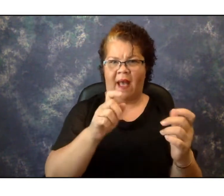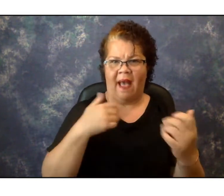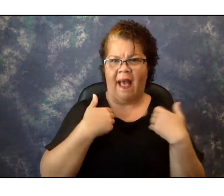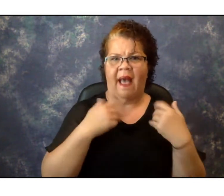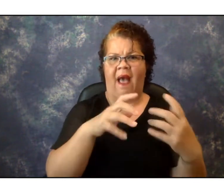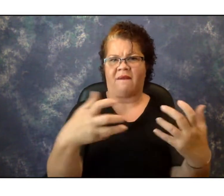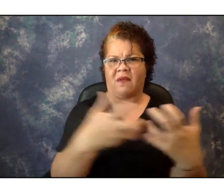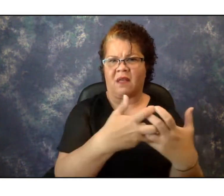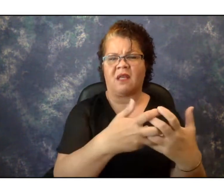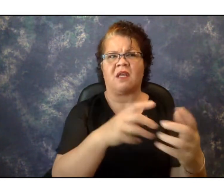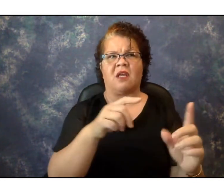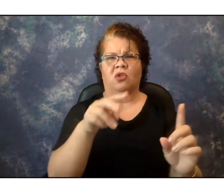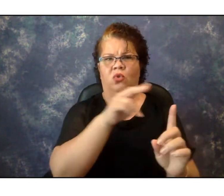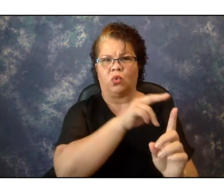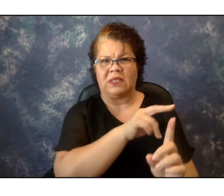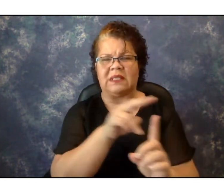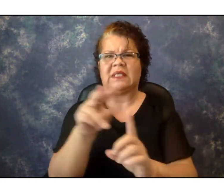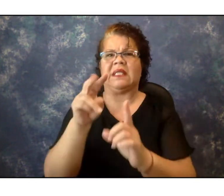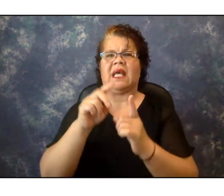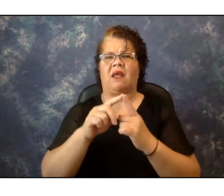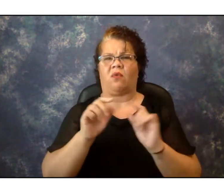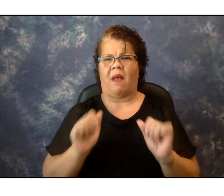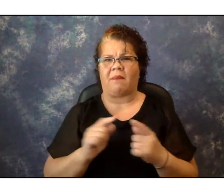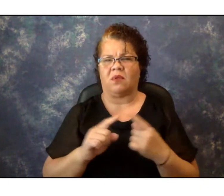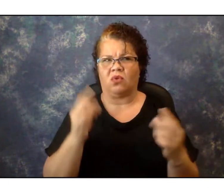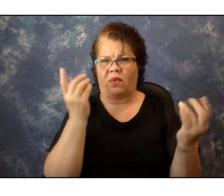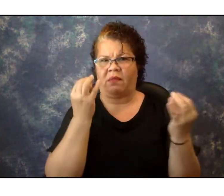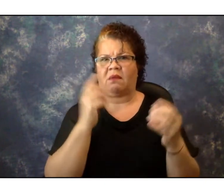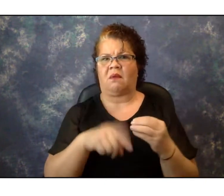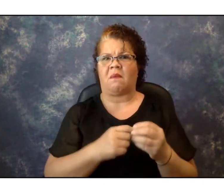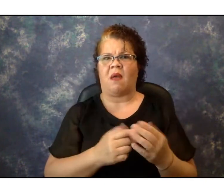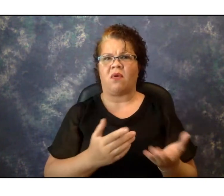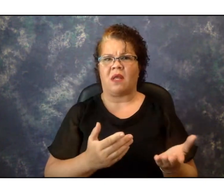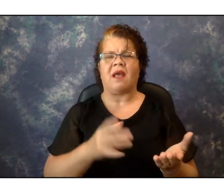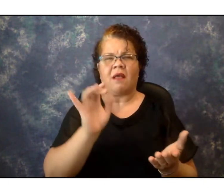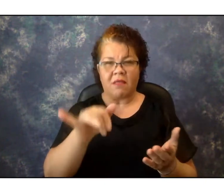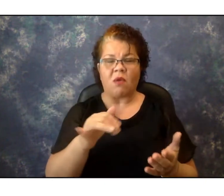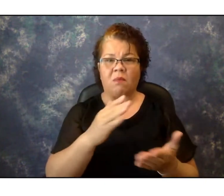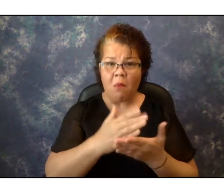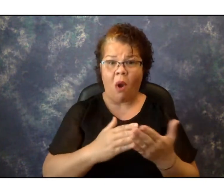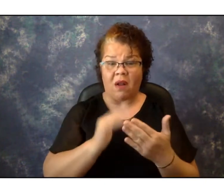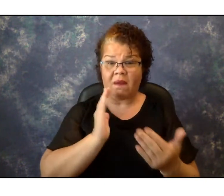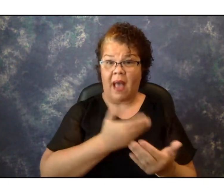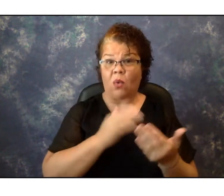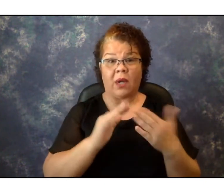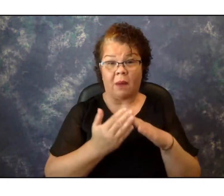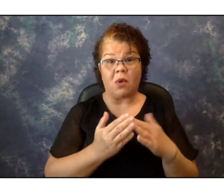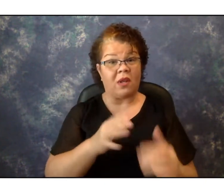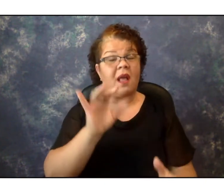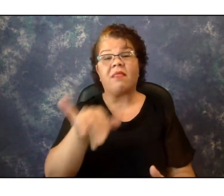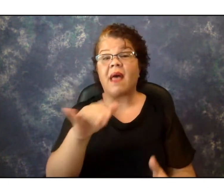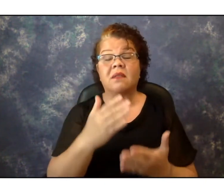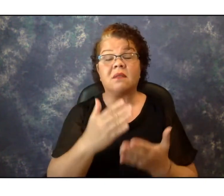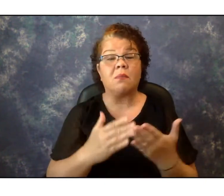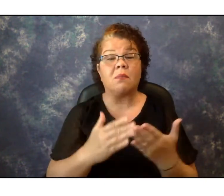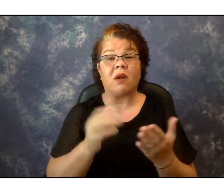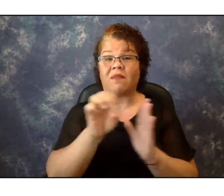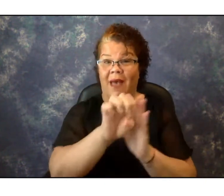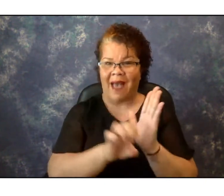as a community. And I think that's another part of what sometimes we miss online, and part of the ethics we have to address as we're doing